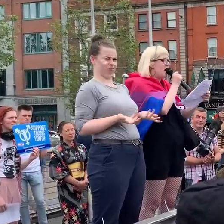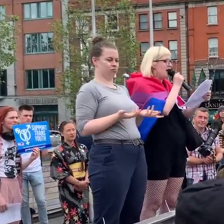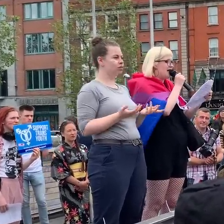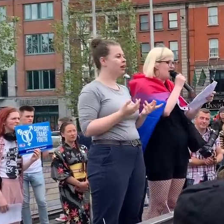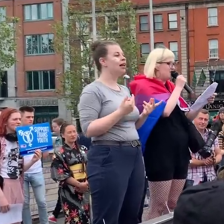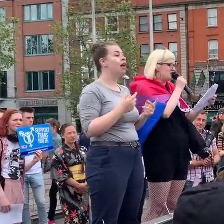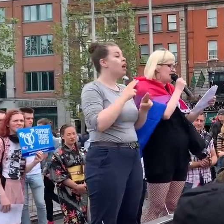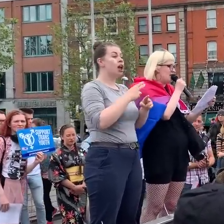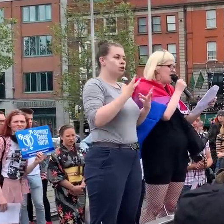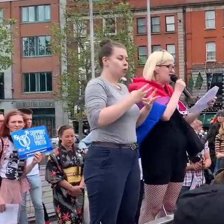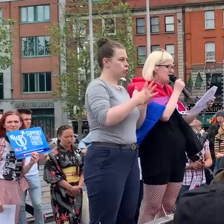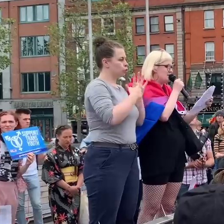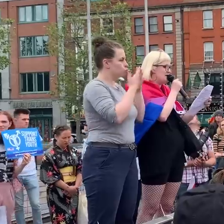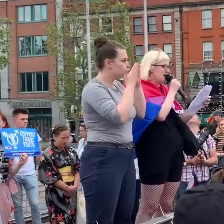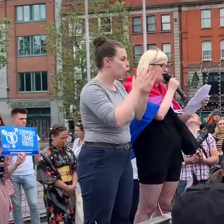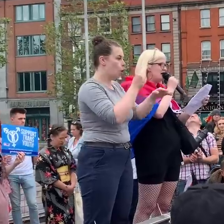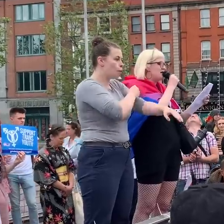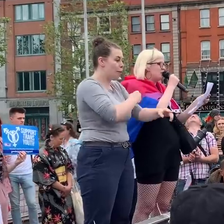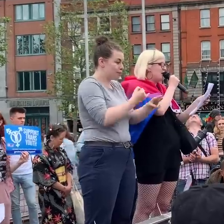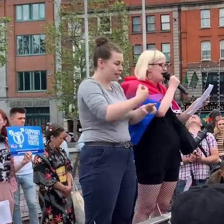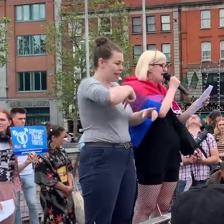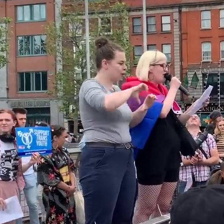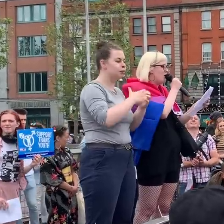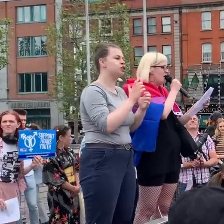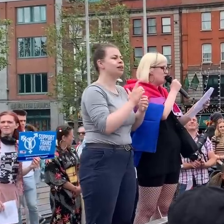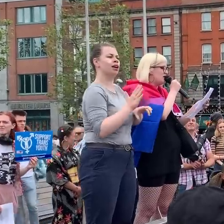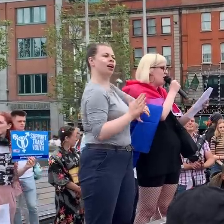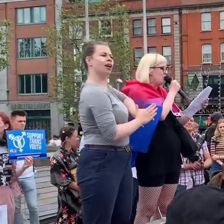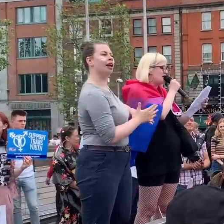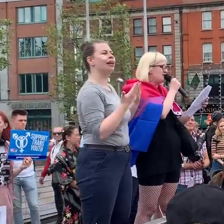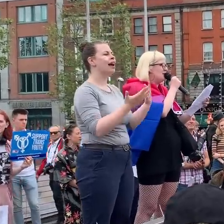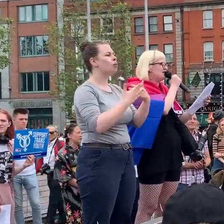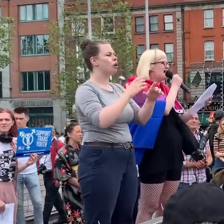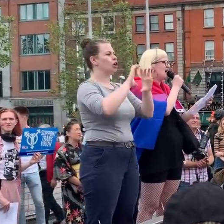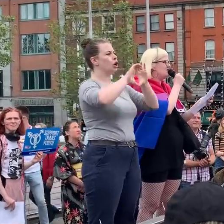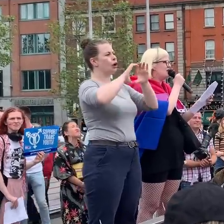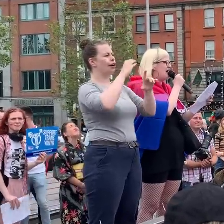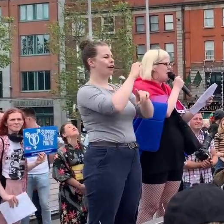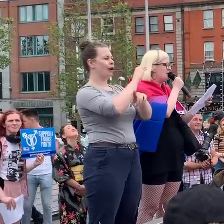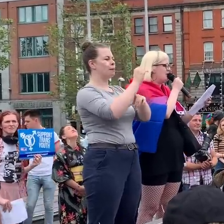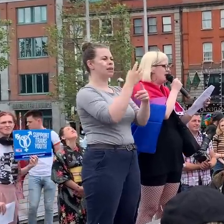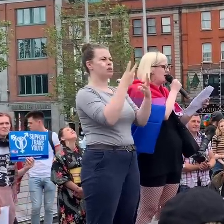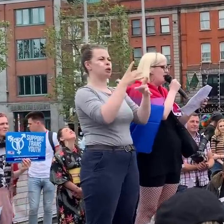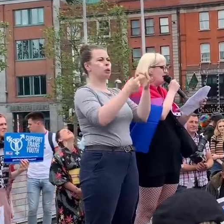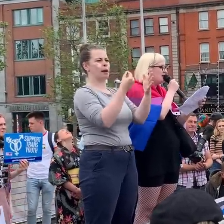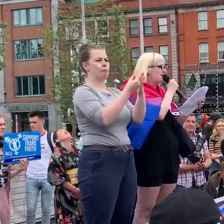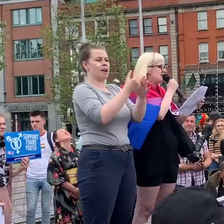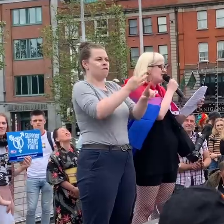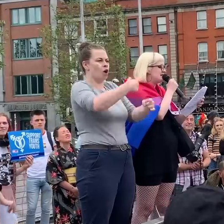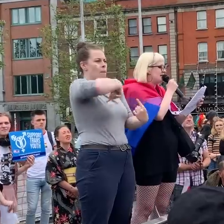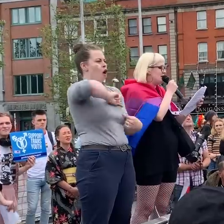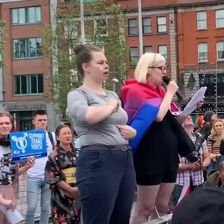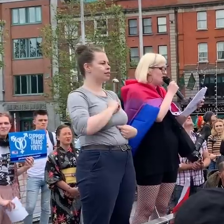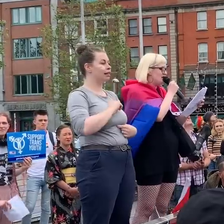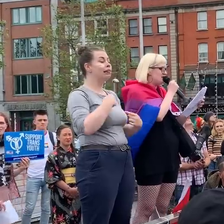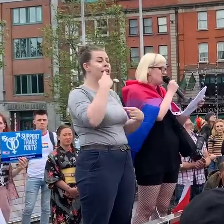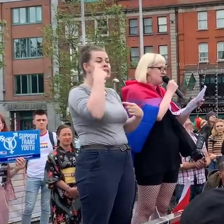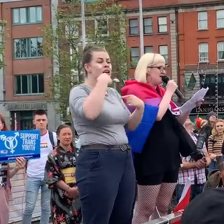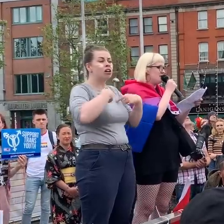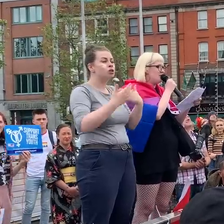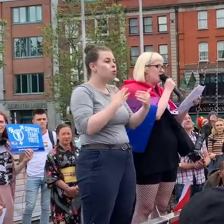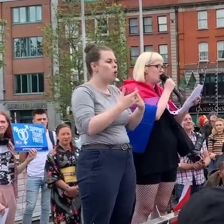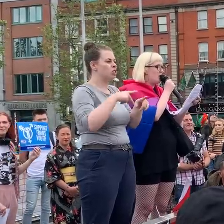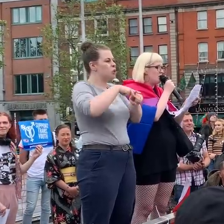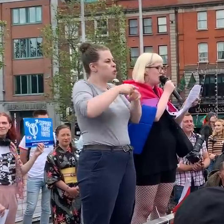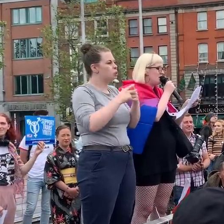Instead of highlighting issues that impact our community, the parade's now awash with companies who want to cash in on our money. They see us as little more than a tool